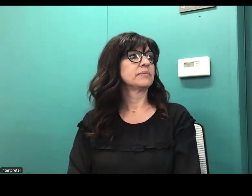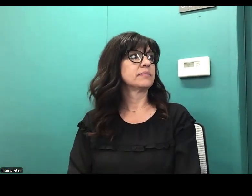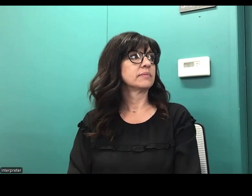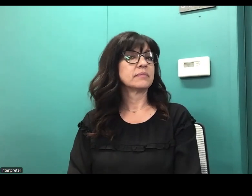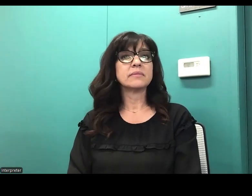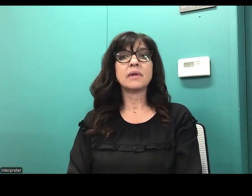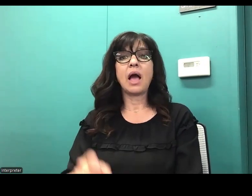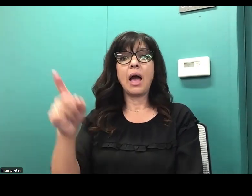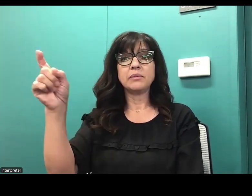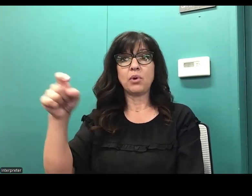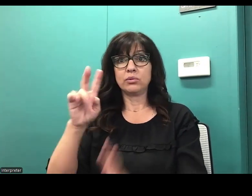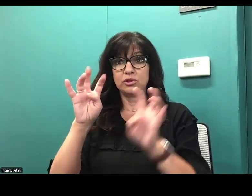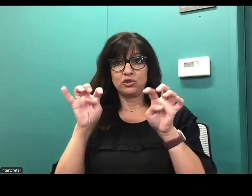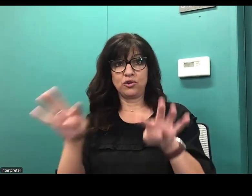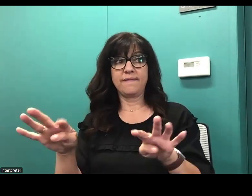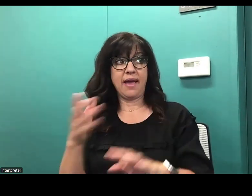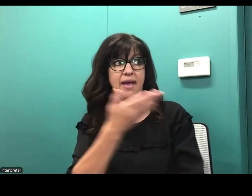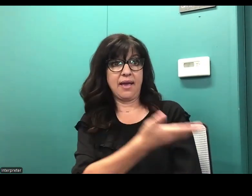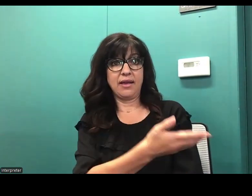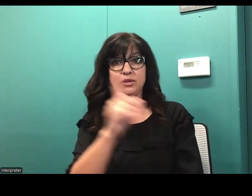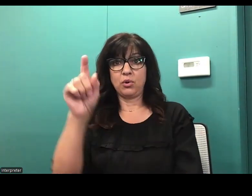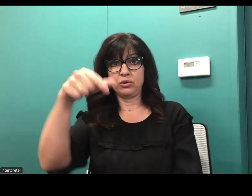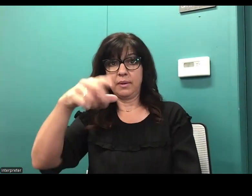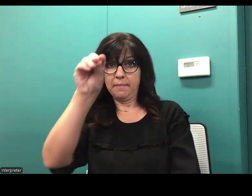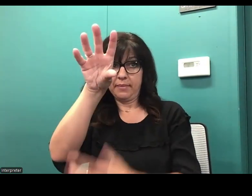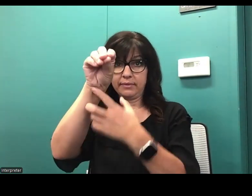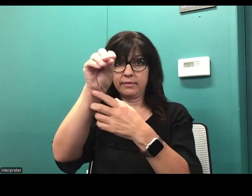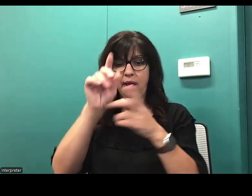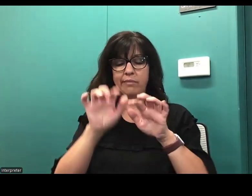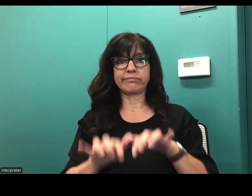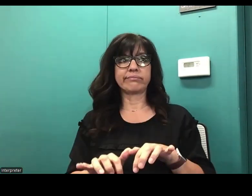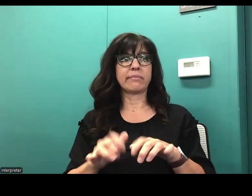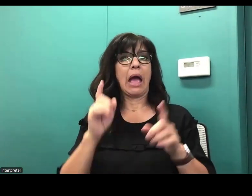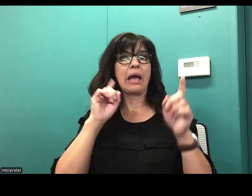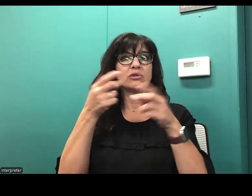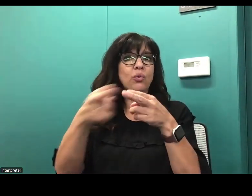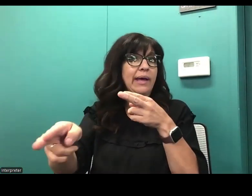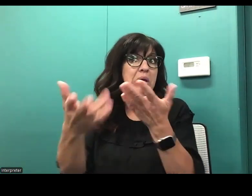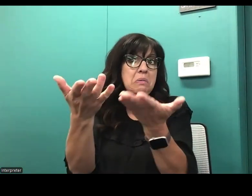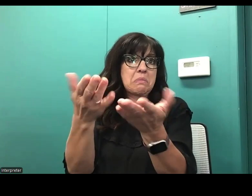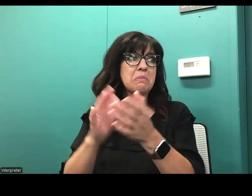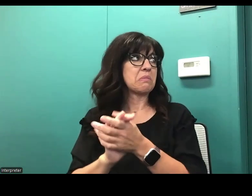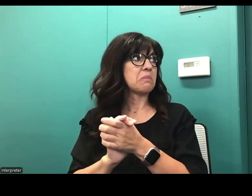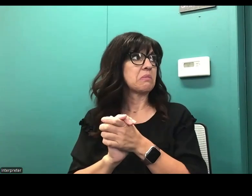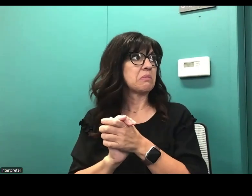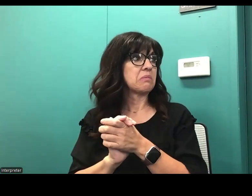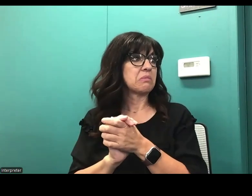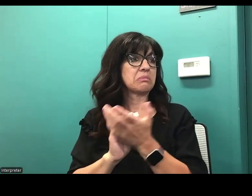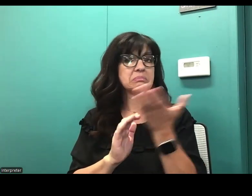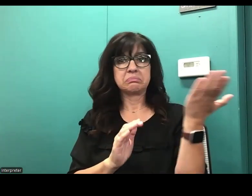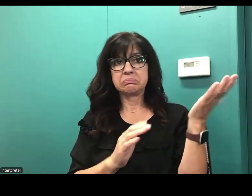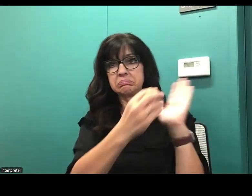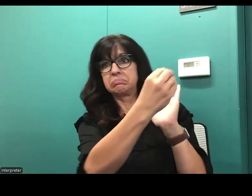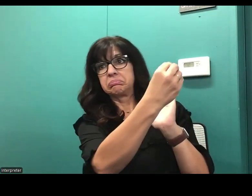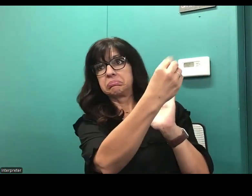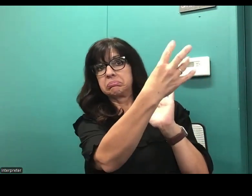I am supposed to put this survey up there. Y'all are supposed to take it. I hear it's quick, but and